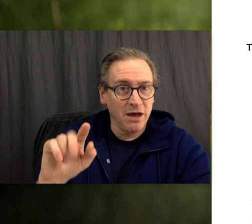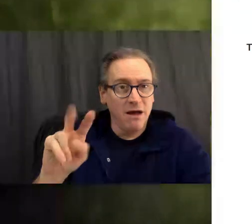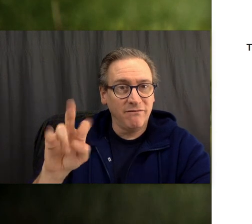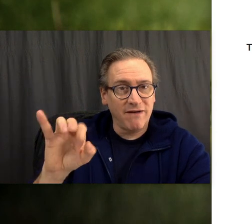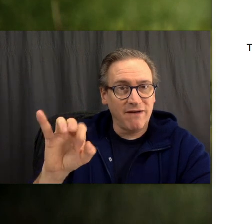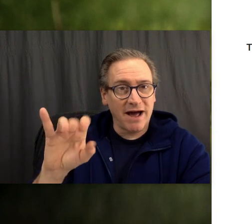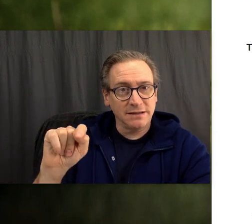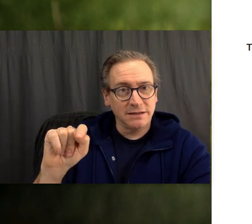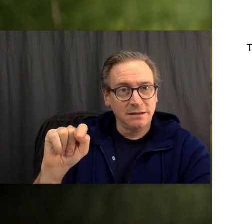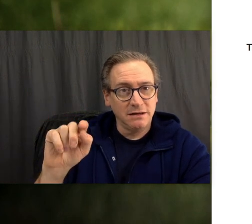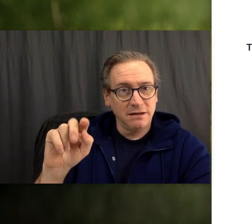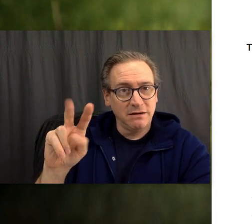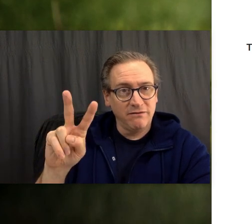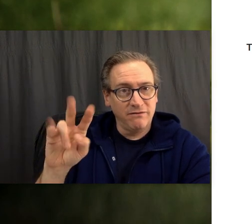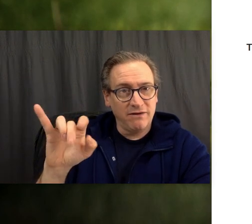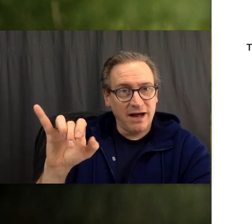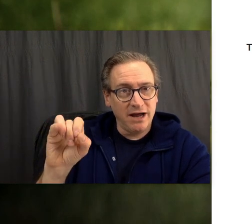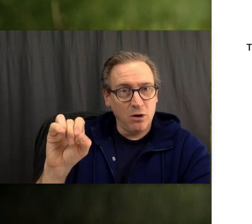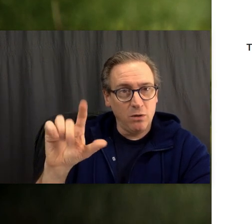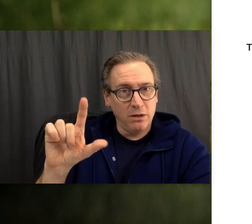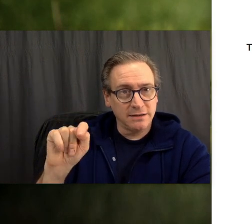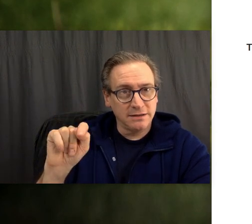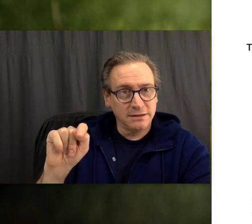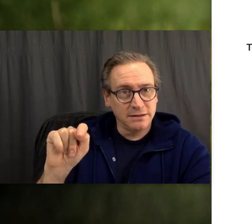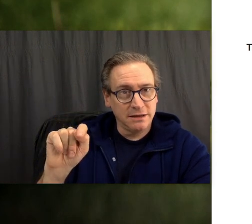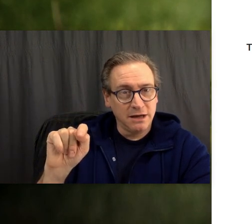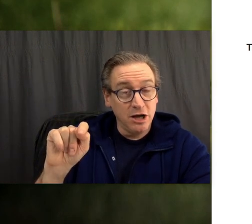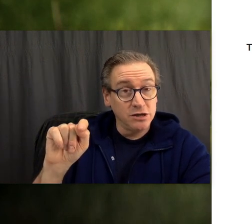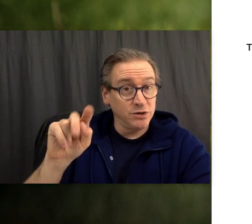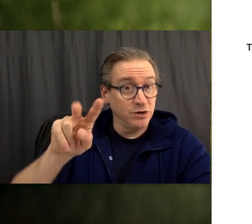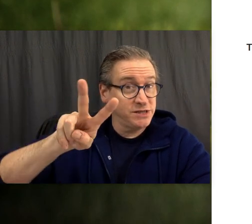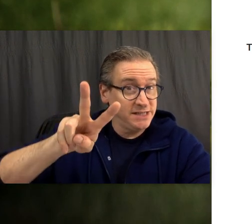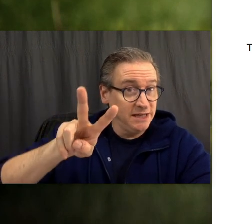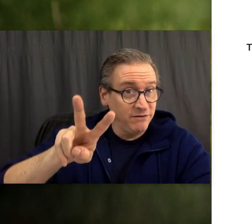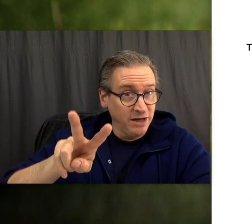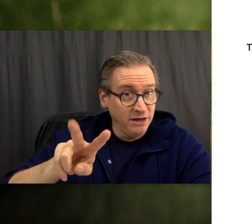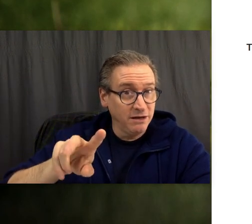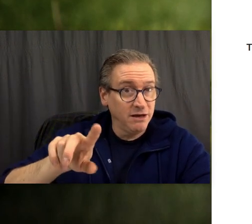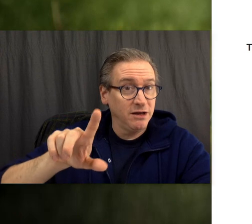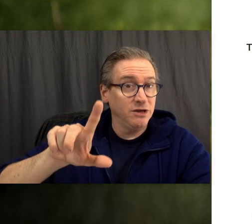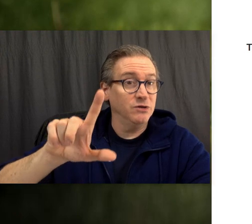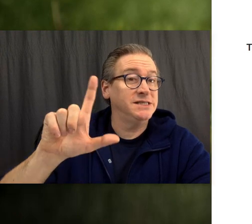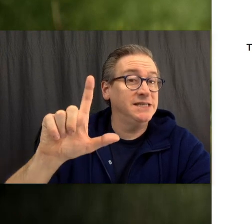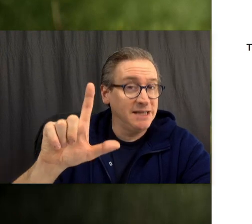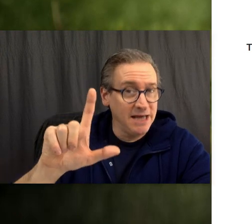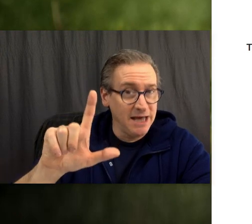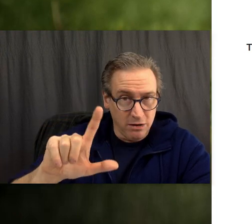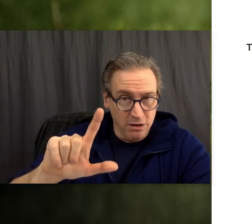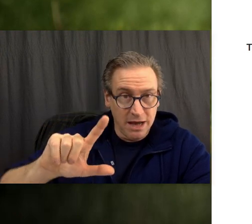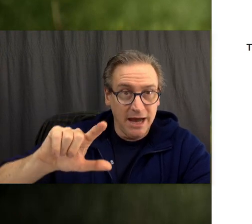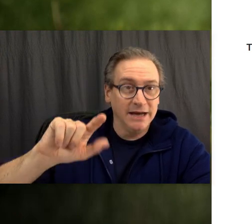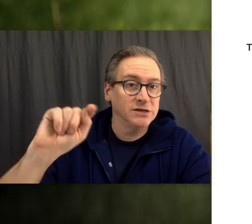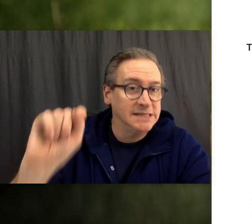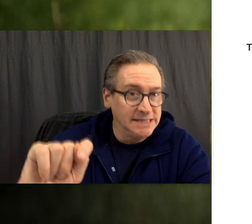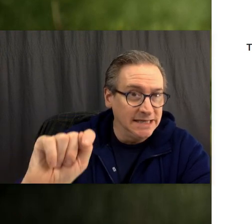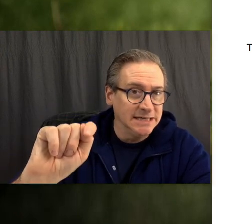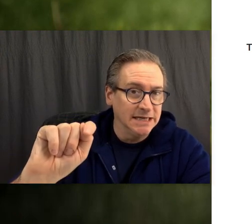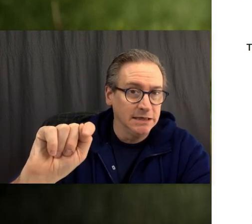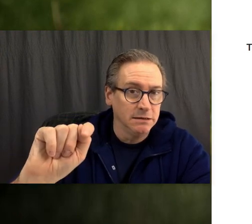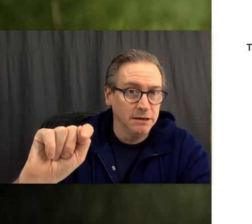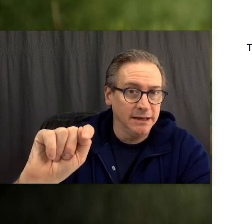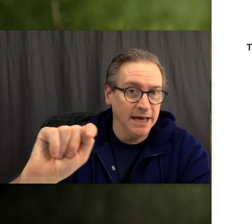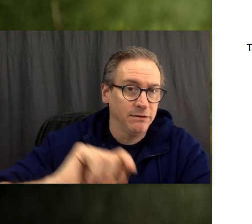right? Violet, violet. So you'll see the V, you'll see the L, and you'll see